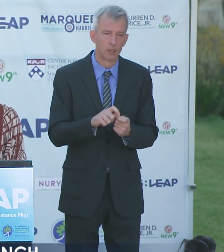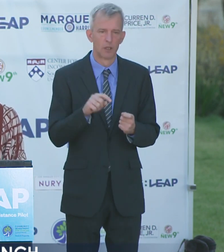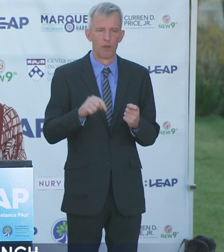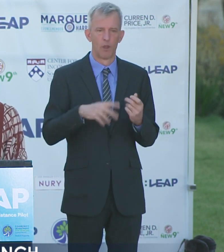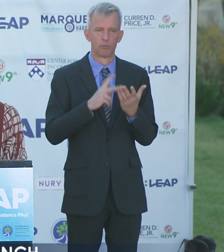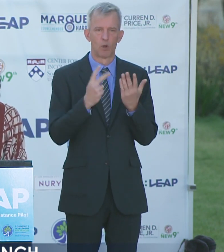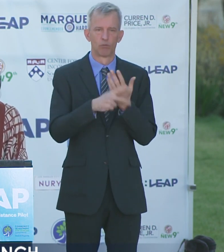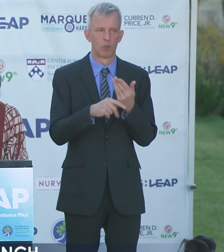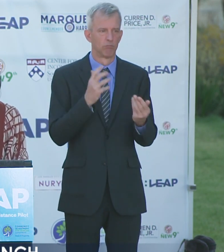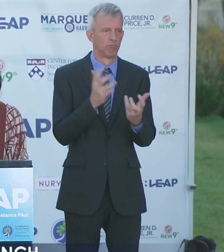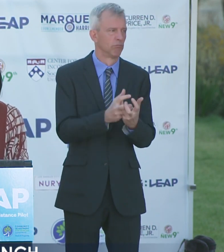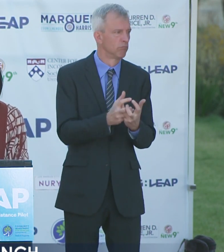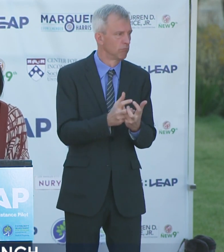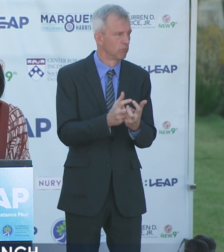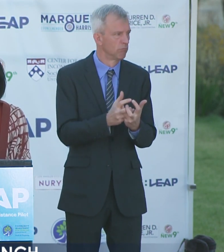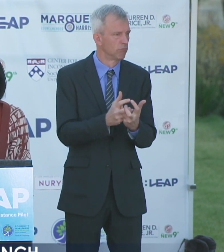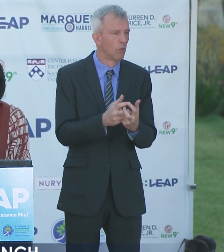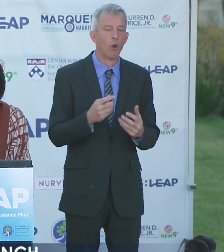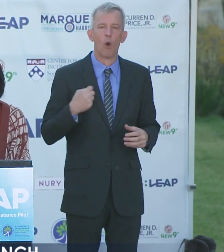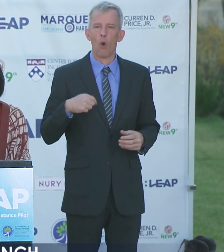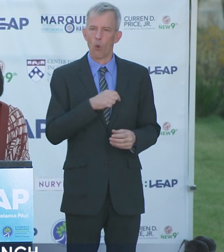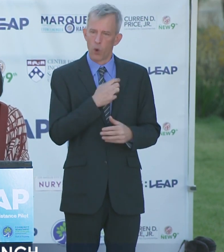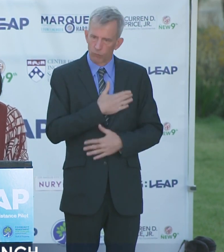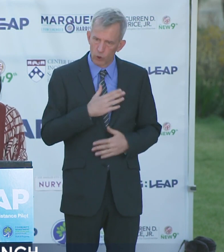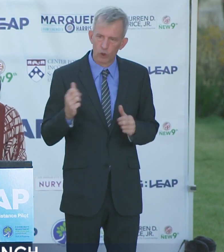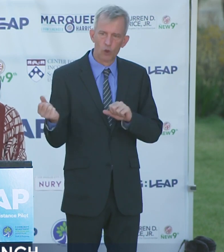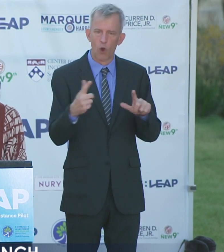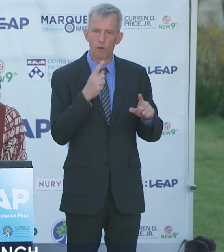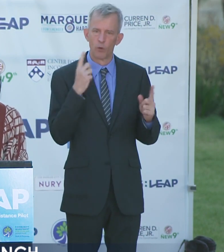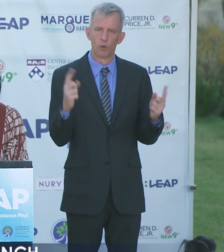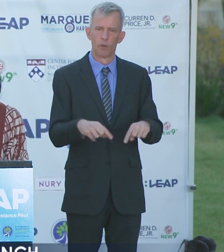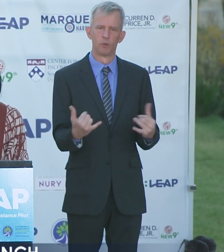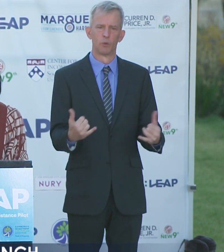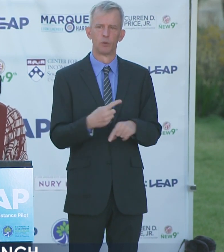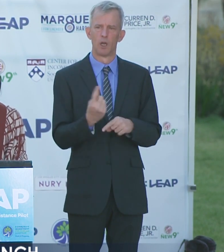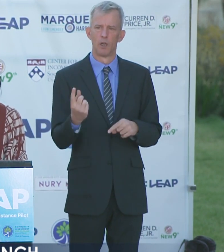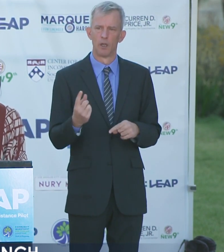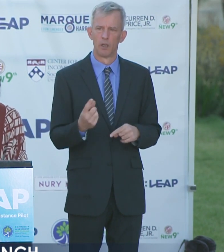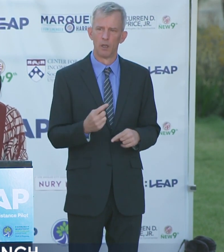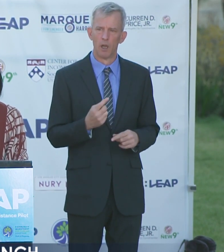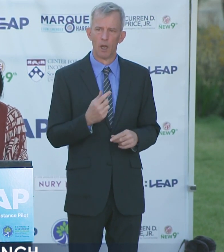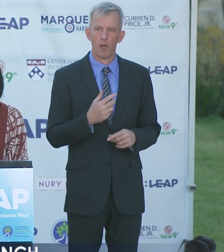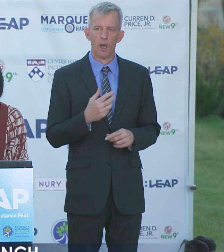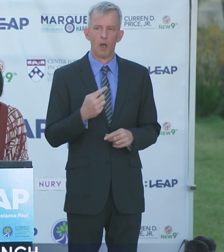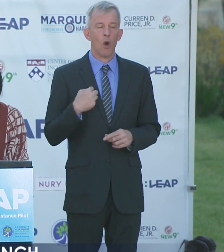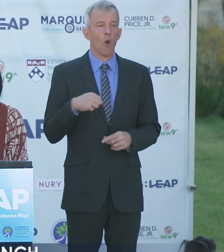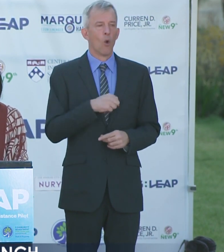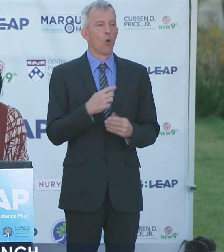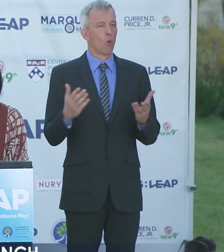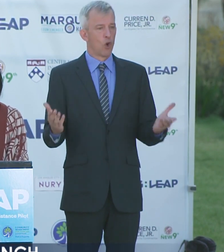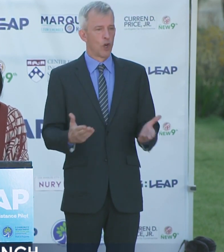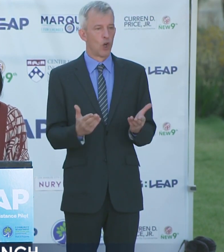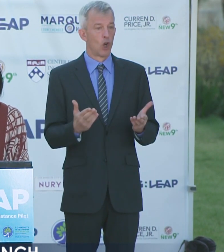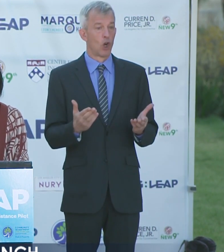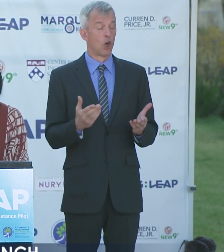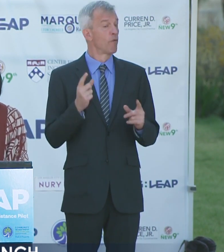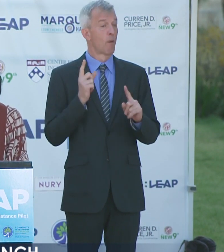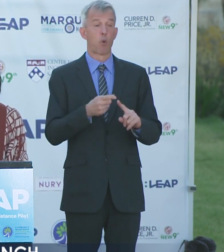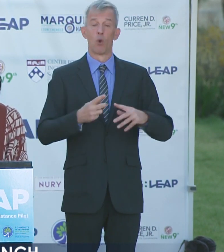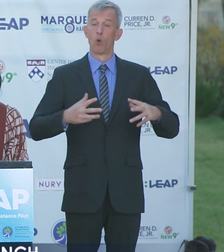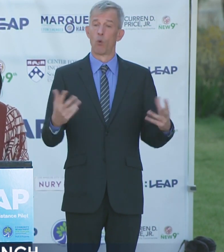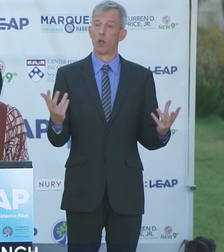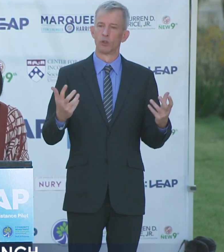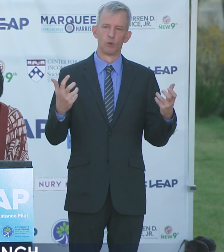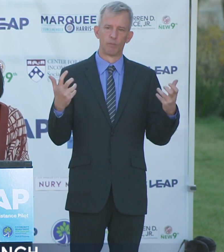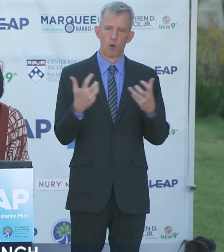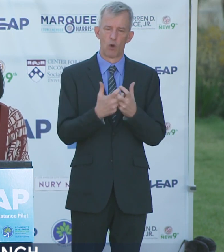for. We appreciate all of you being here today. I continue to welcome you back to Trade, and we are here to partner and change